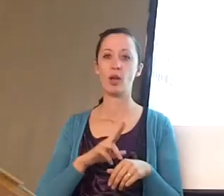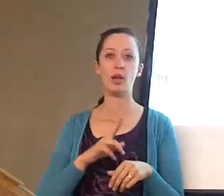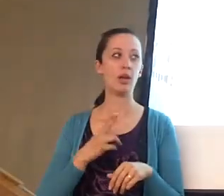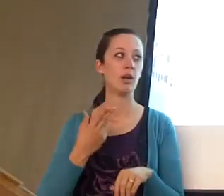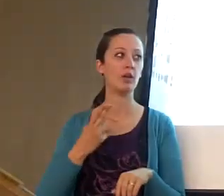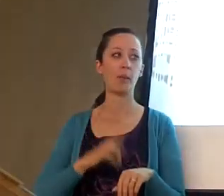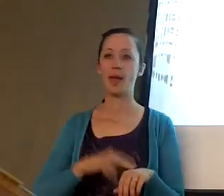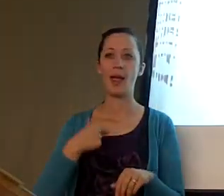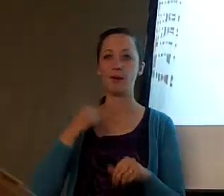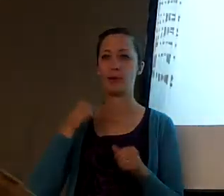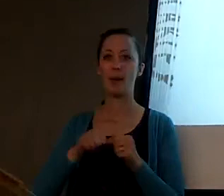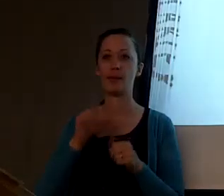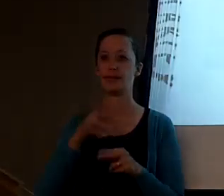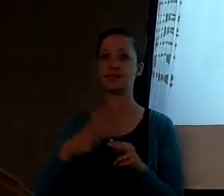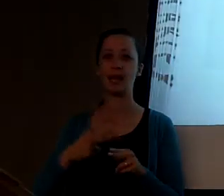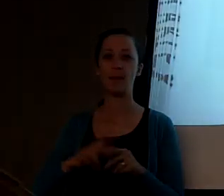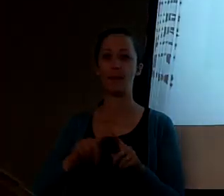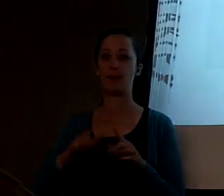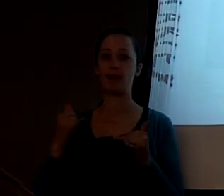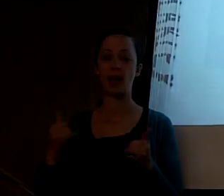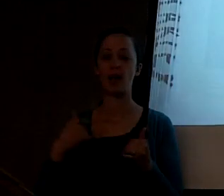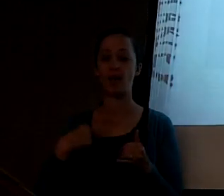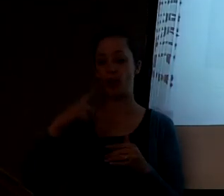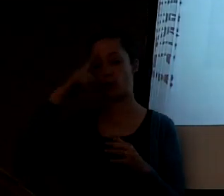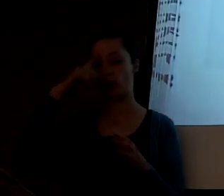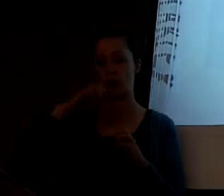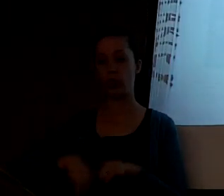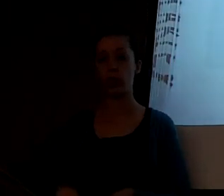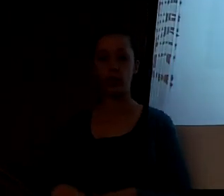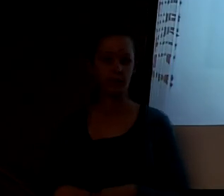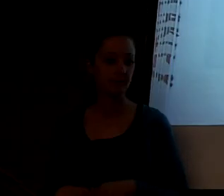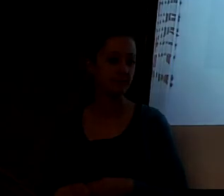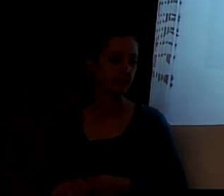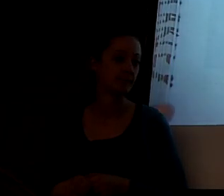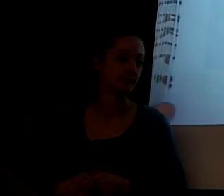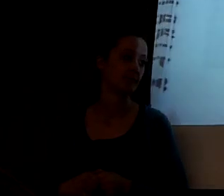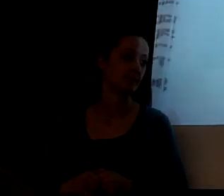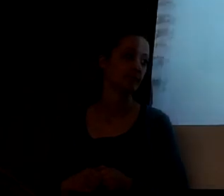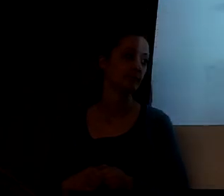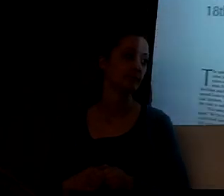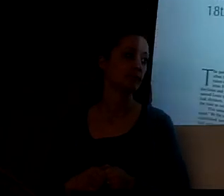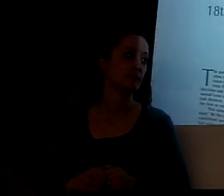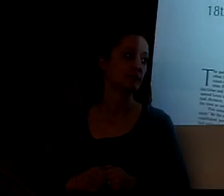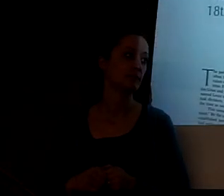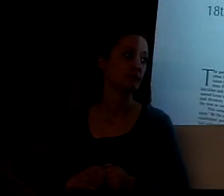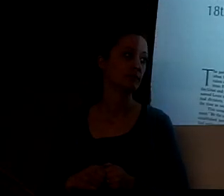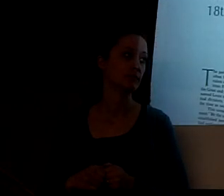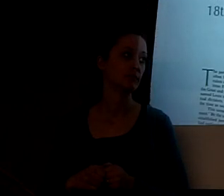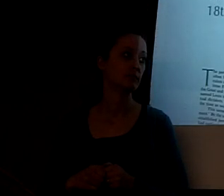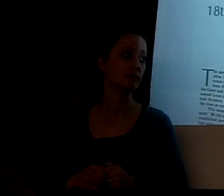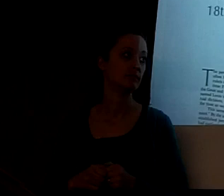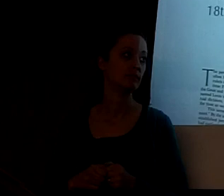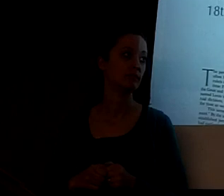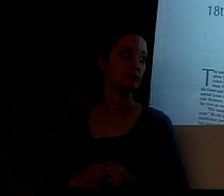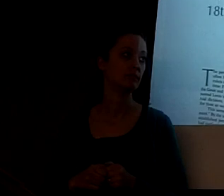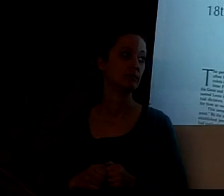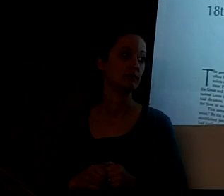I could remember it, but right now I got a brain freeze toward it, so at least by the test I'll tell